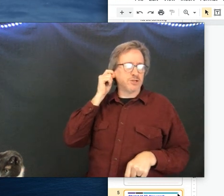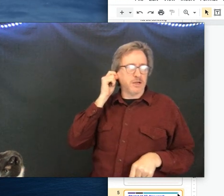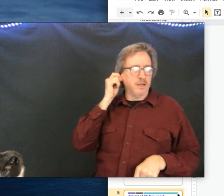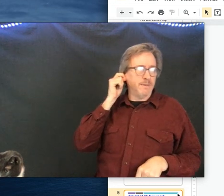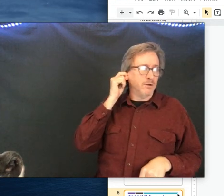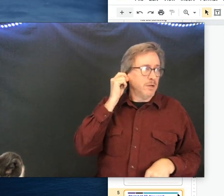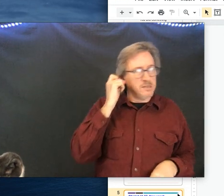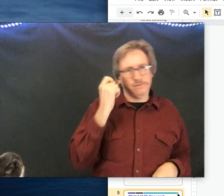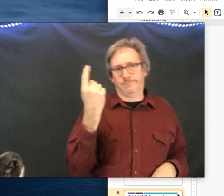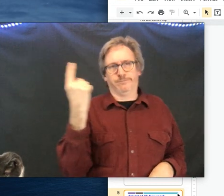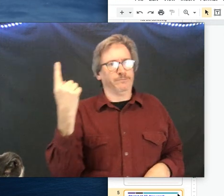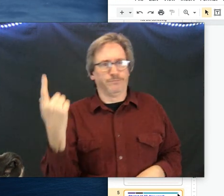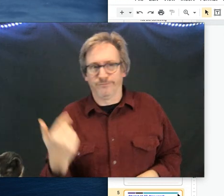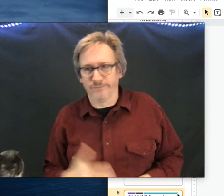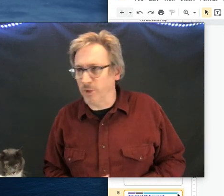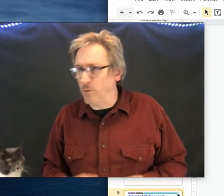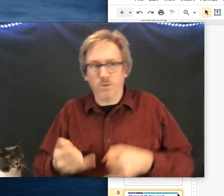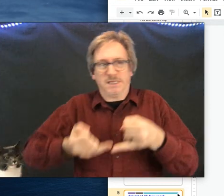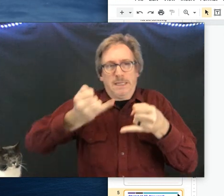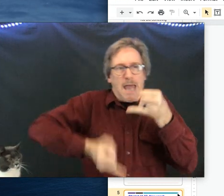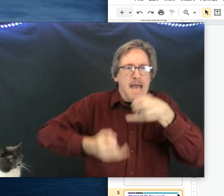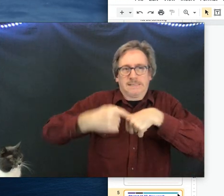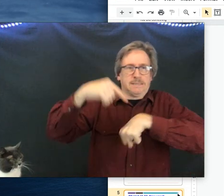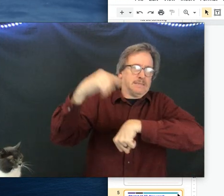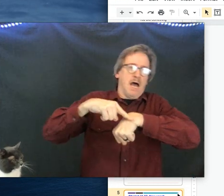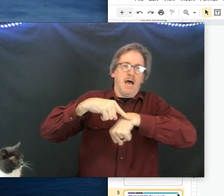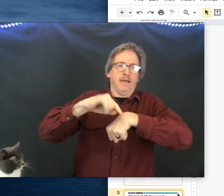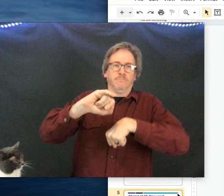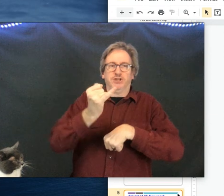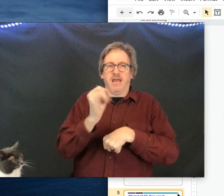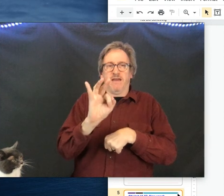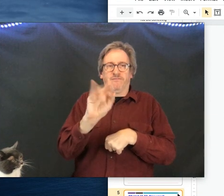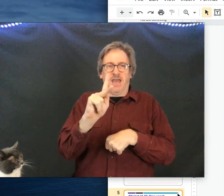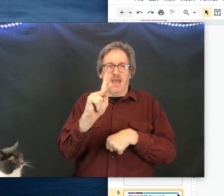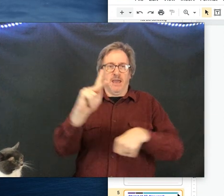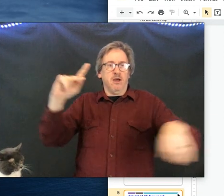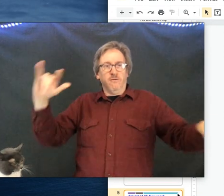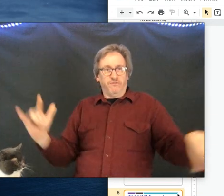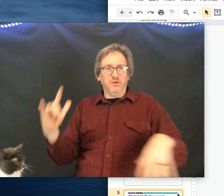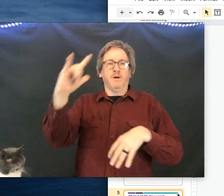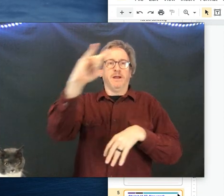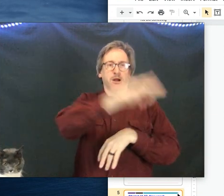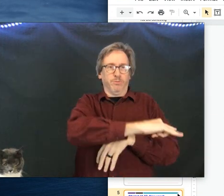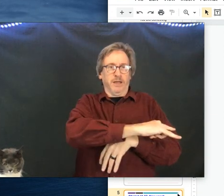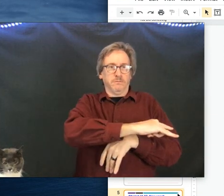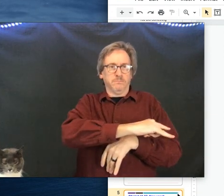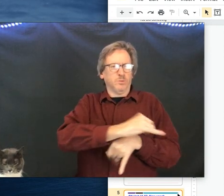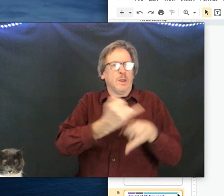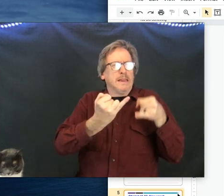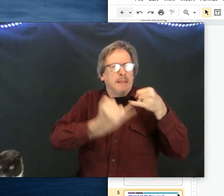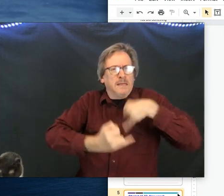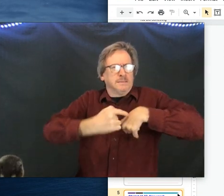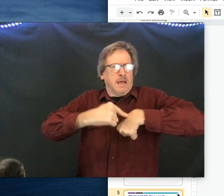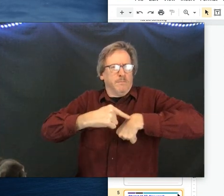especially if you're talking about what was the last time JFK flew on an airplane.